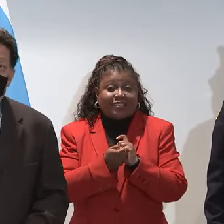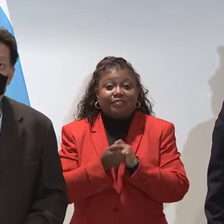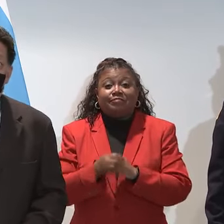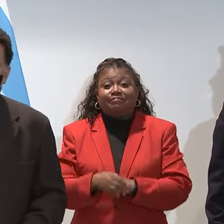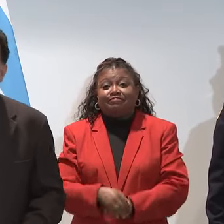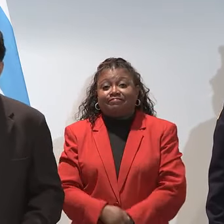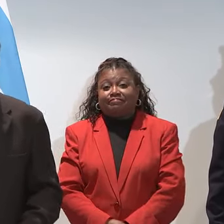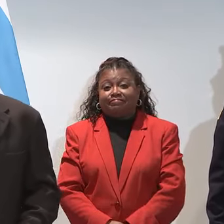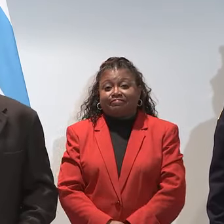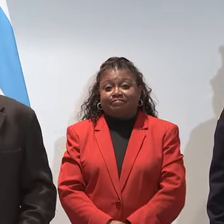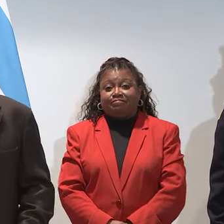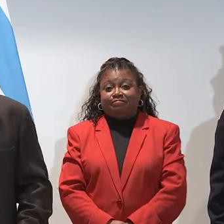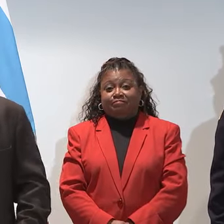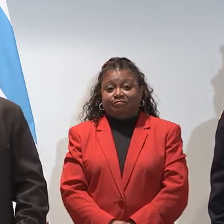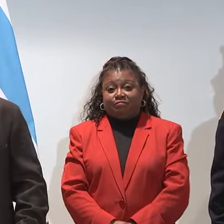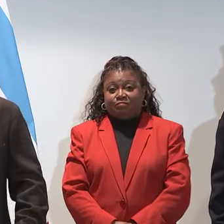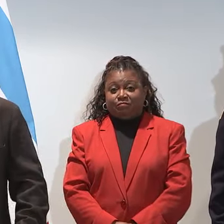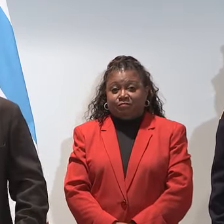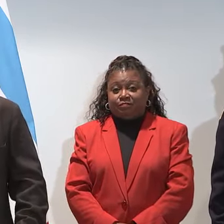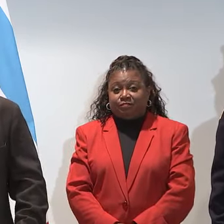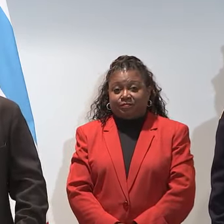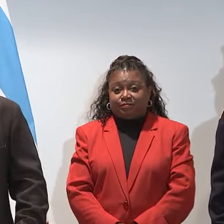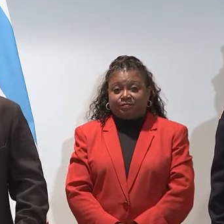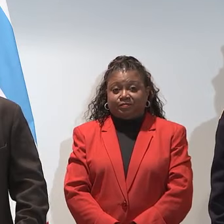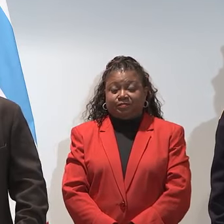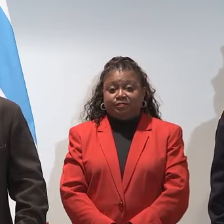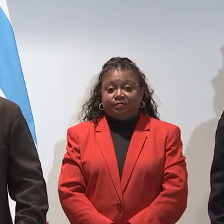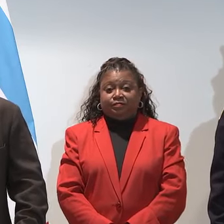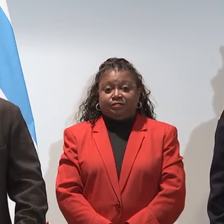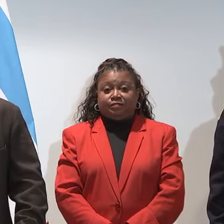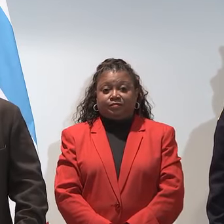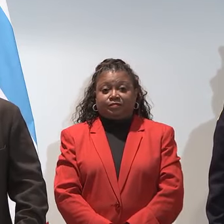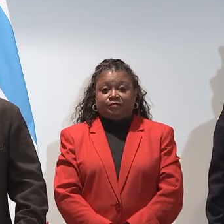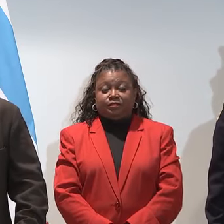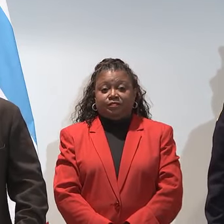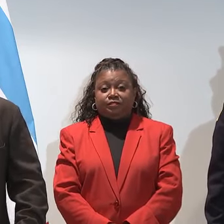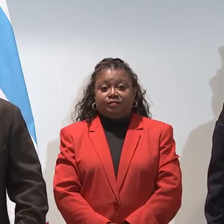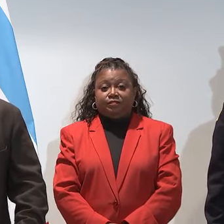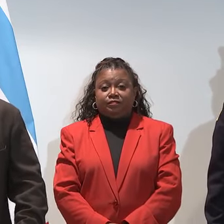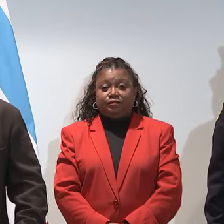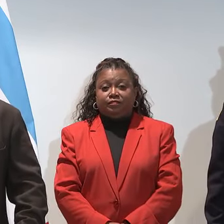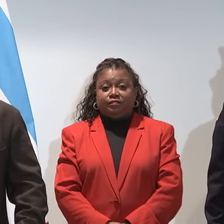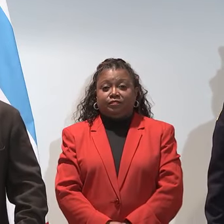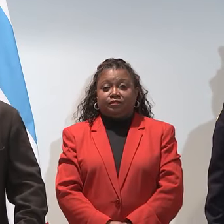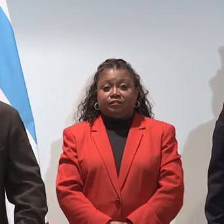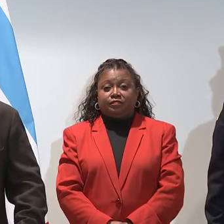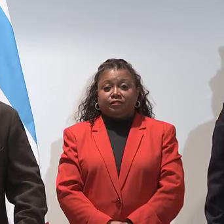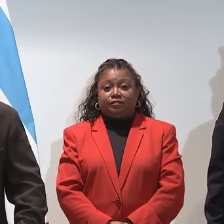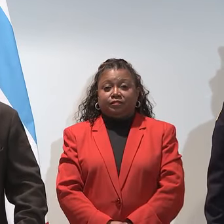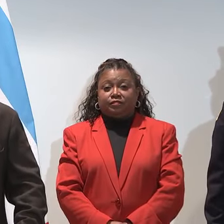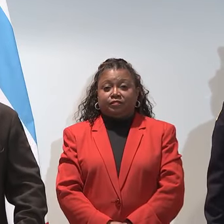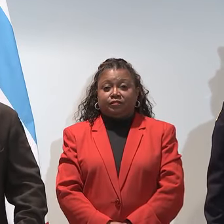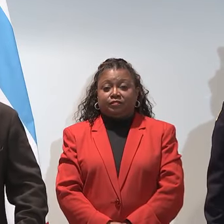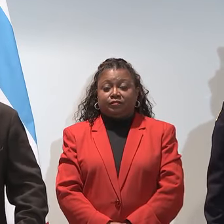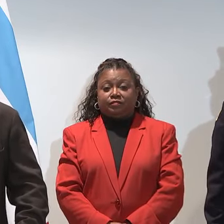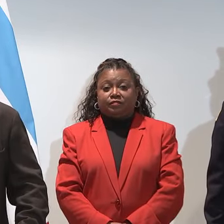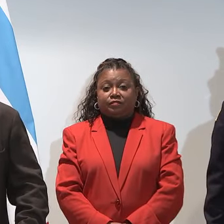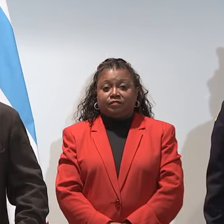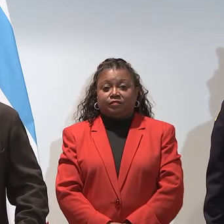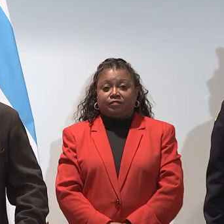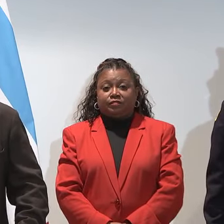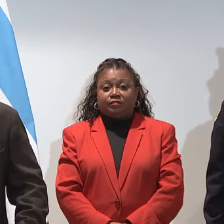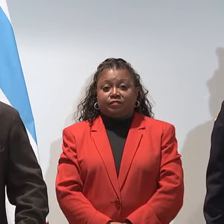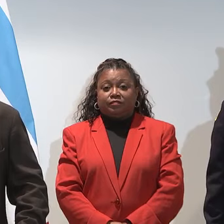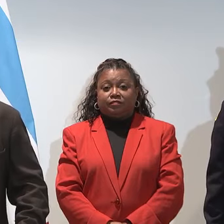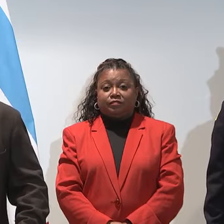comunidad que yo trabajo, había 14 víctimas de la violencia el mes pasado. 5 de esas personas eran